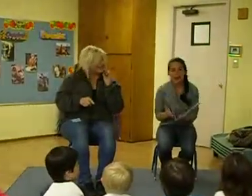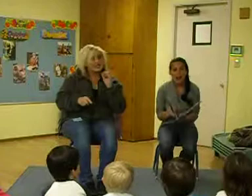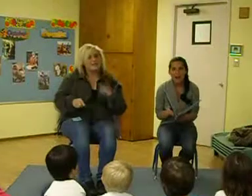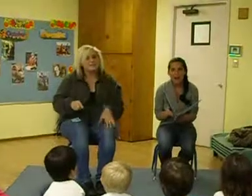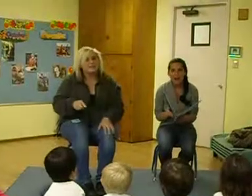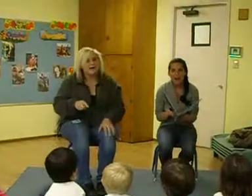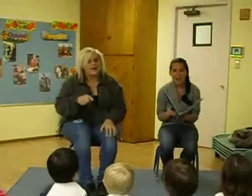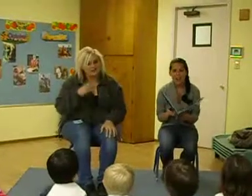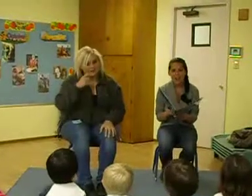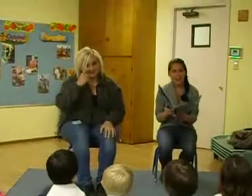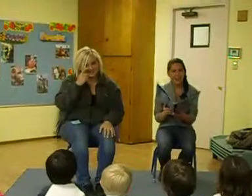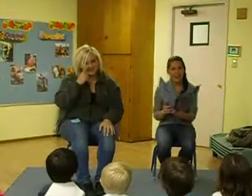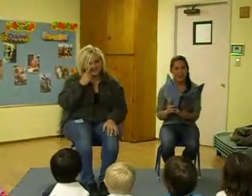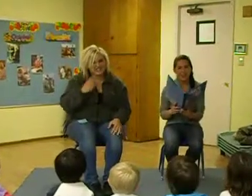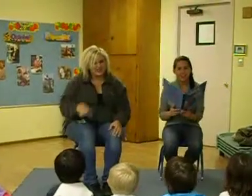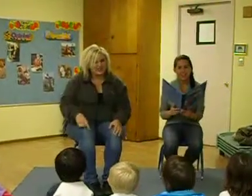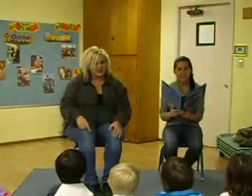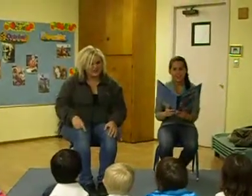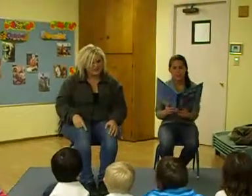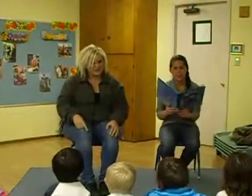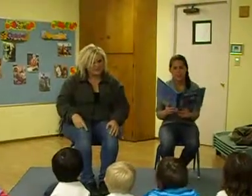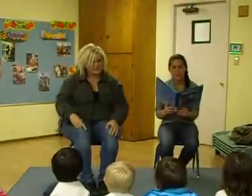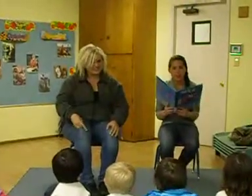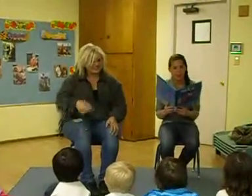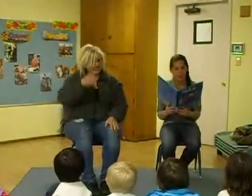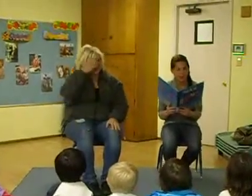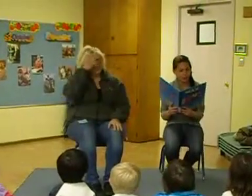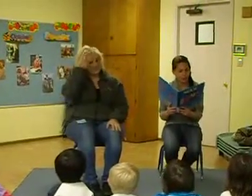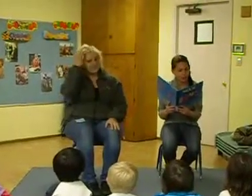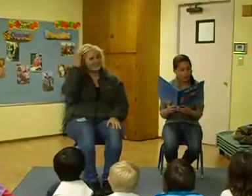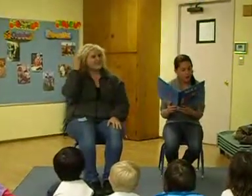know. She will after she reads it. This has a lot of words. A lot of words.